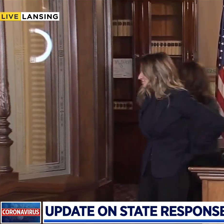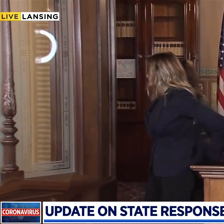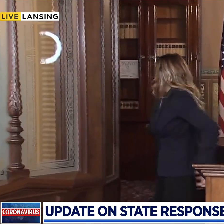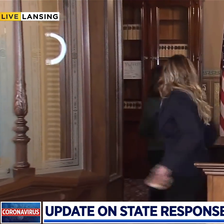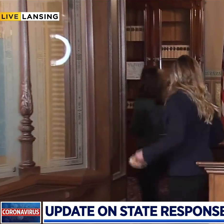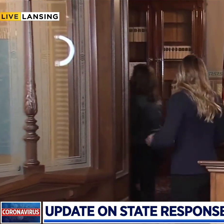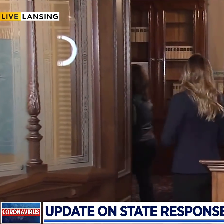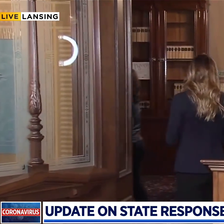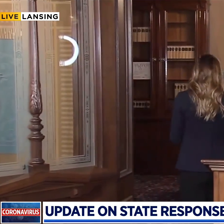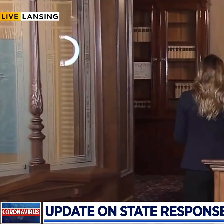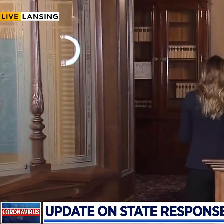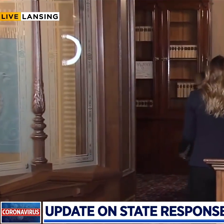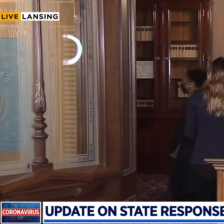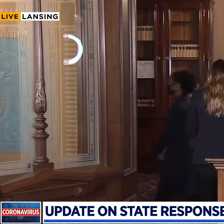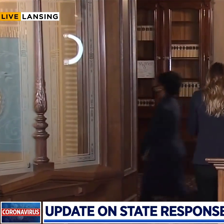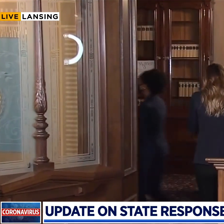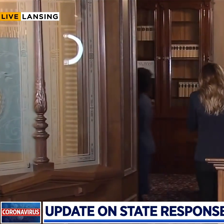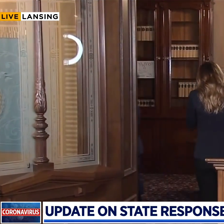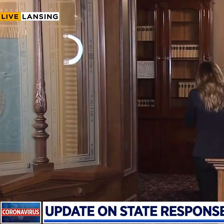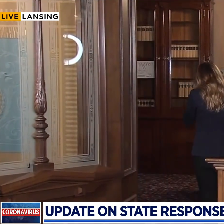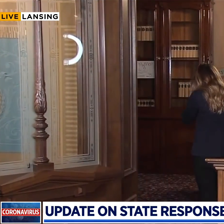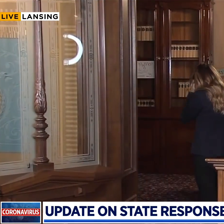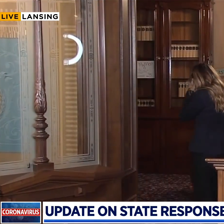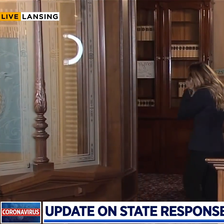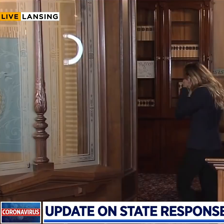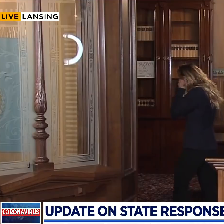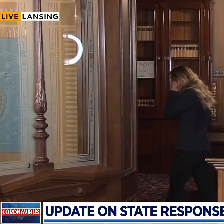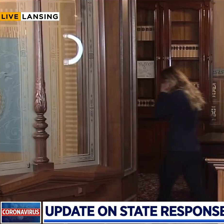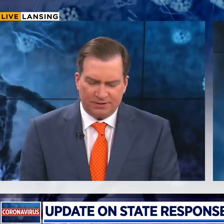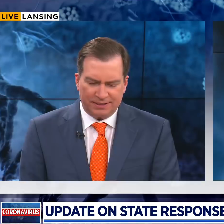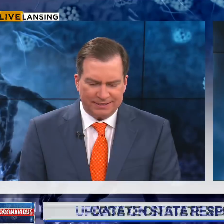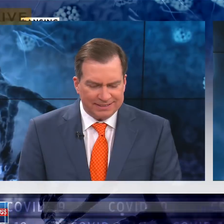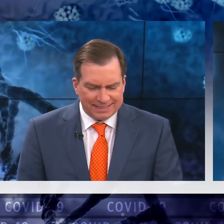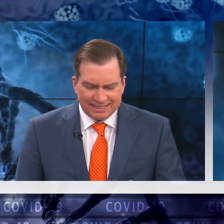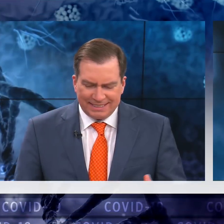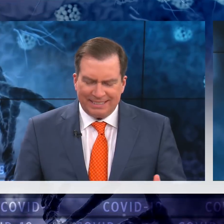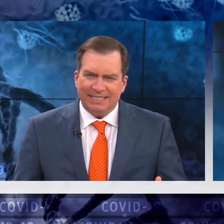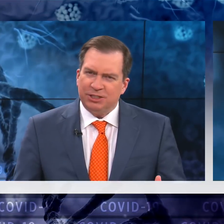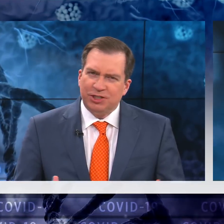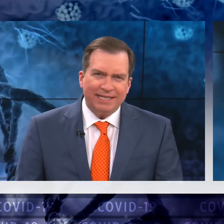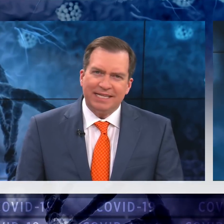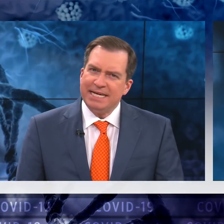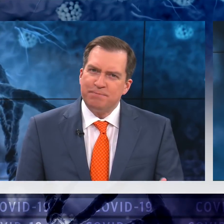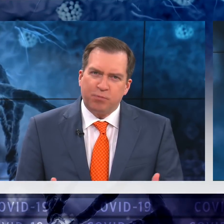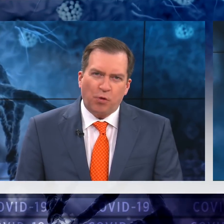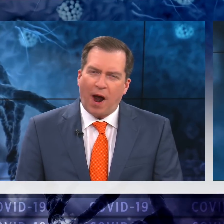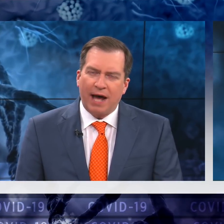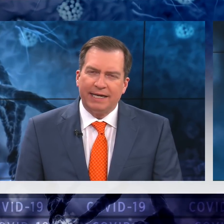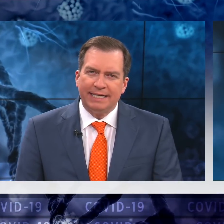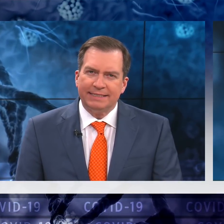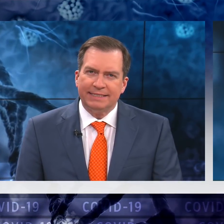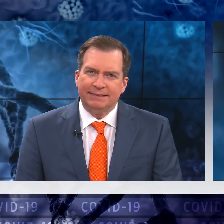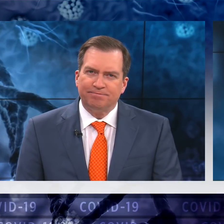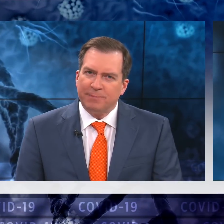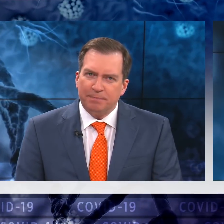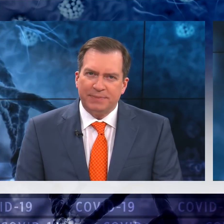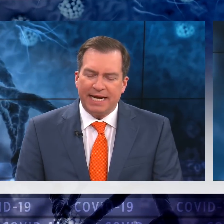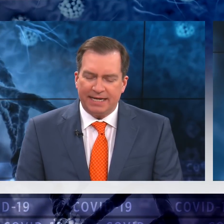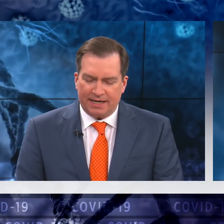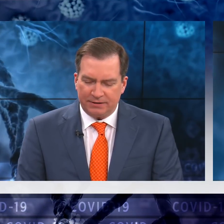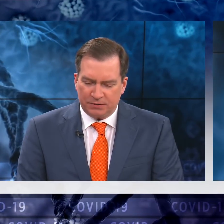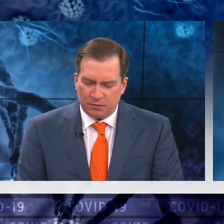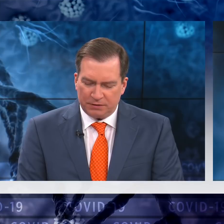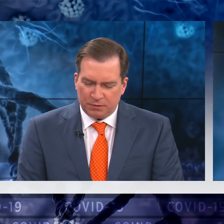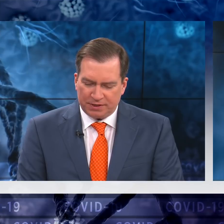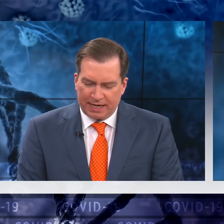All right, hearing from the governor from the Capitol today, and health officials giving us a gently prodding